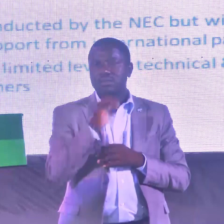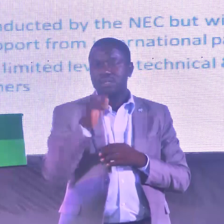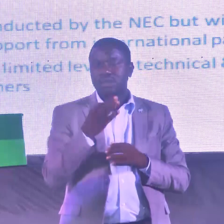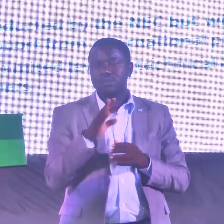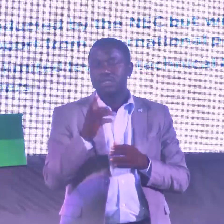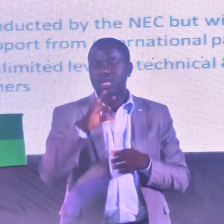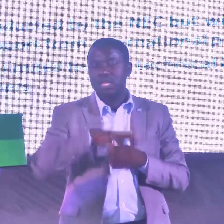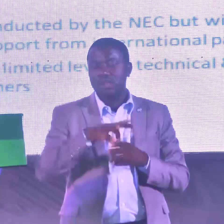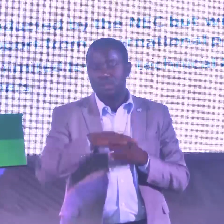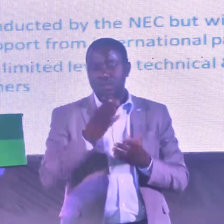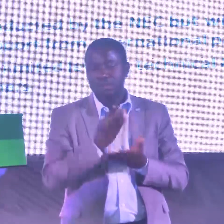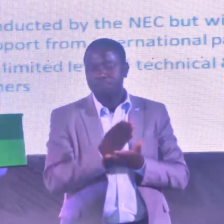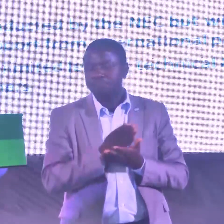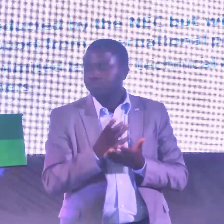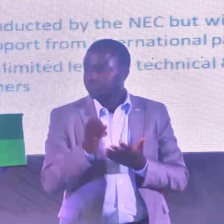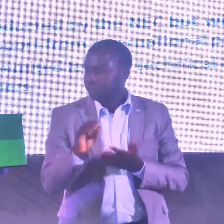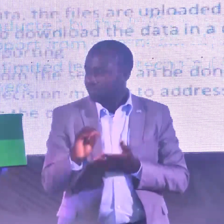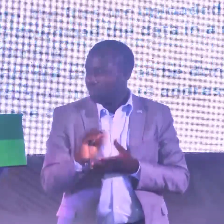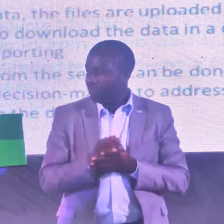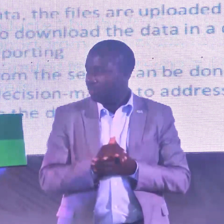So,